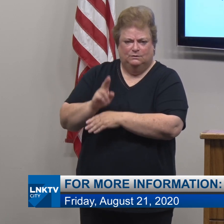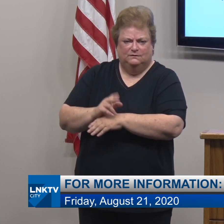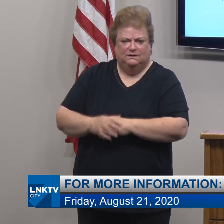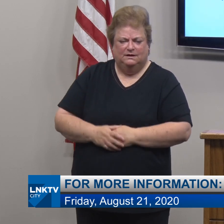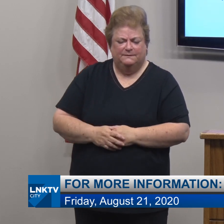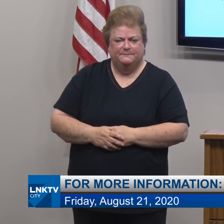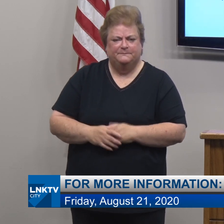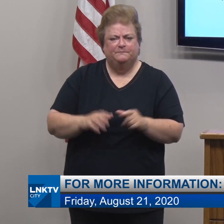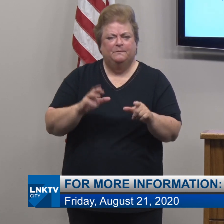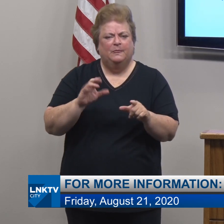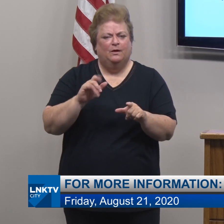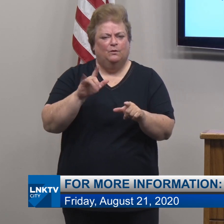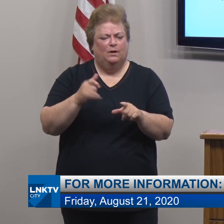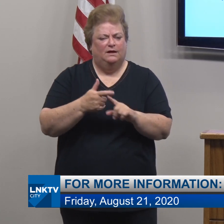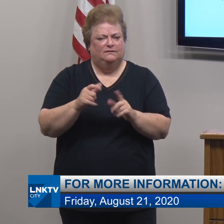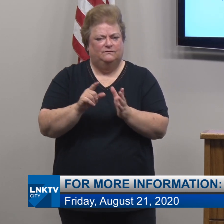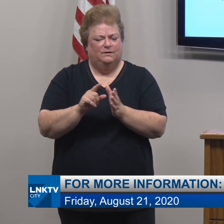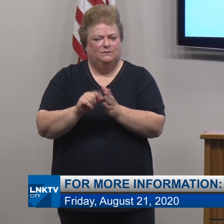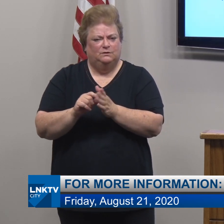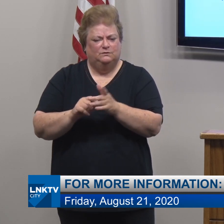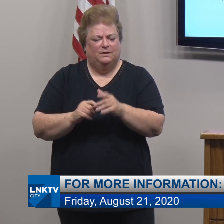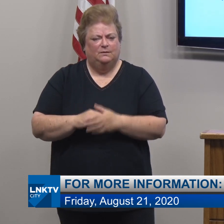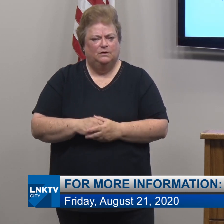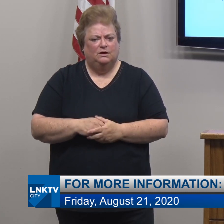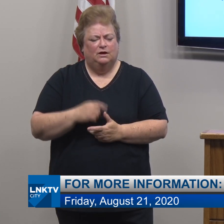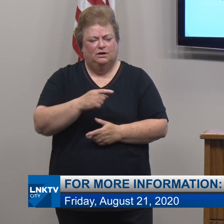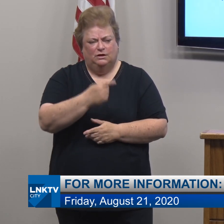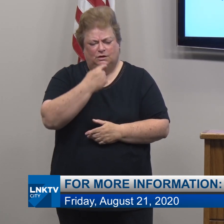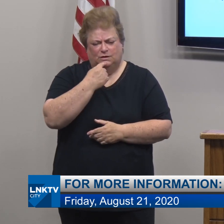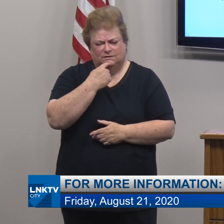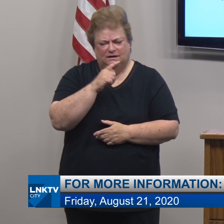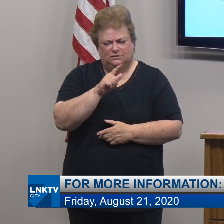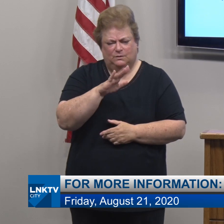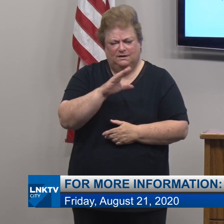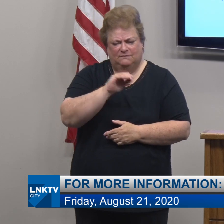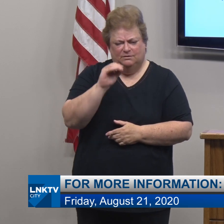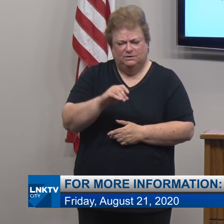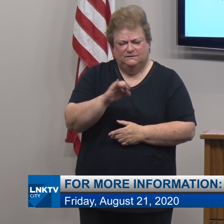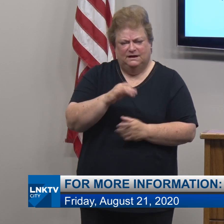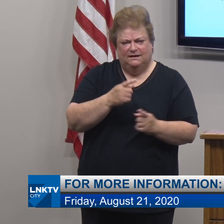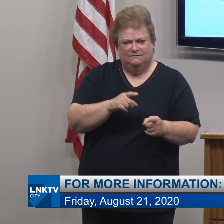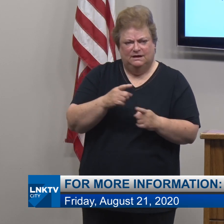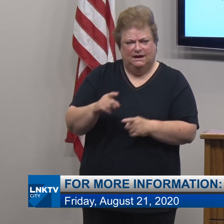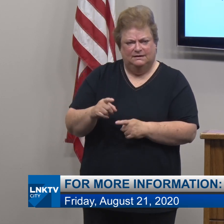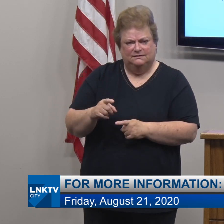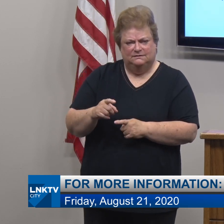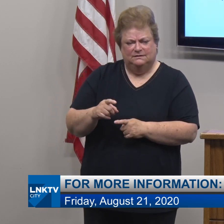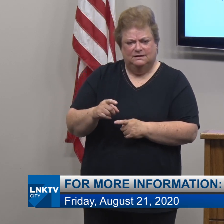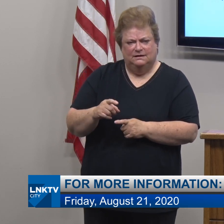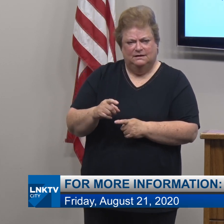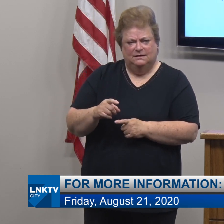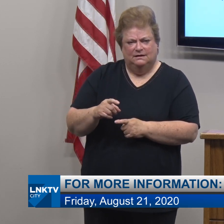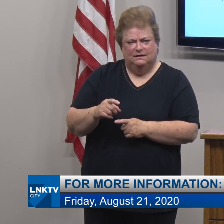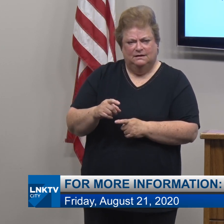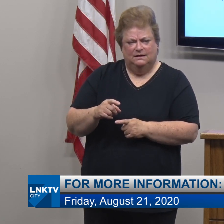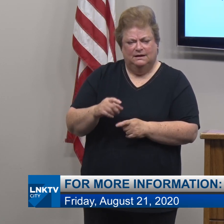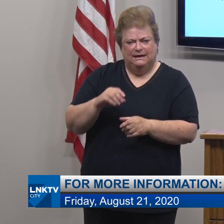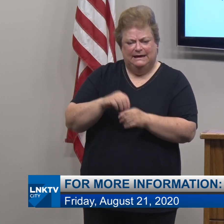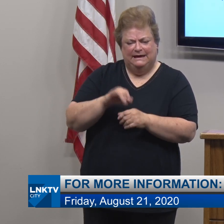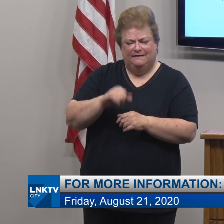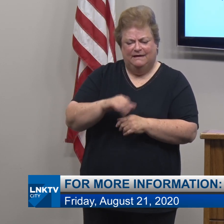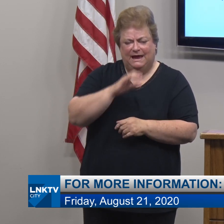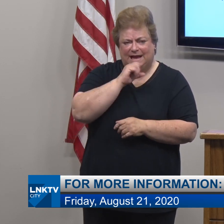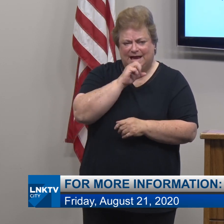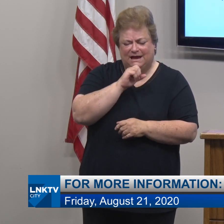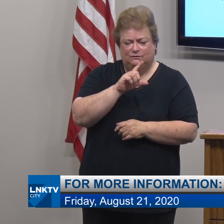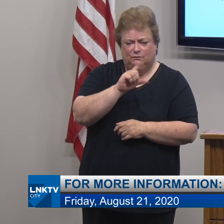Pat, you'd mentioned the 25% of the cases so far this week, I think if I heard you right, were in that 20 to